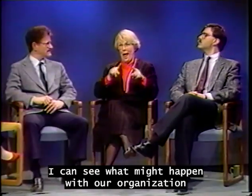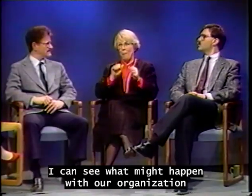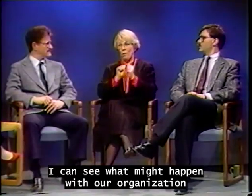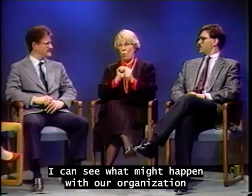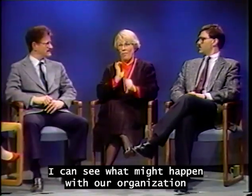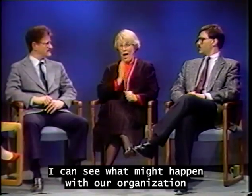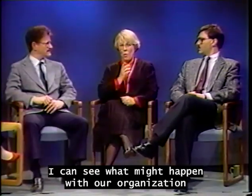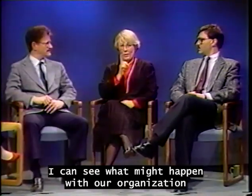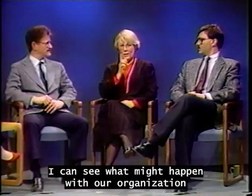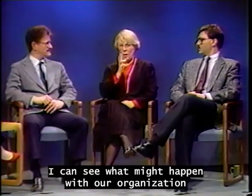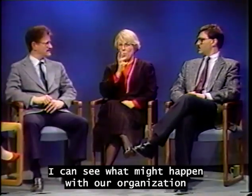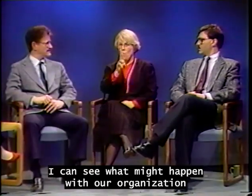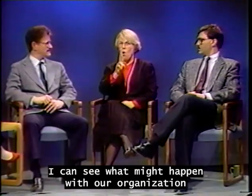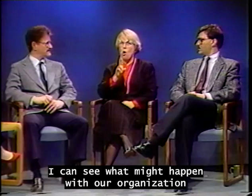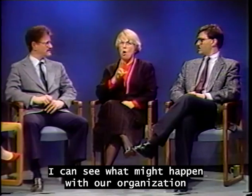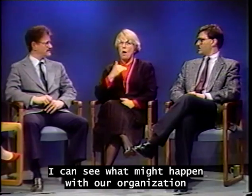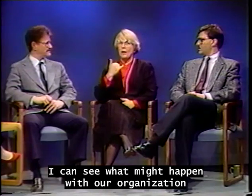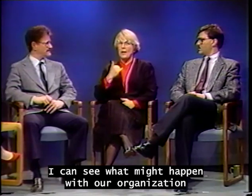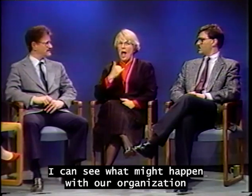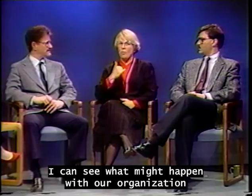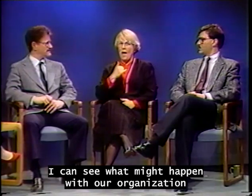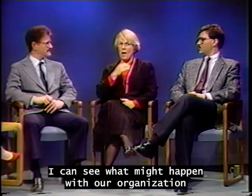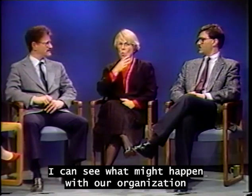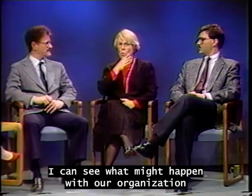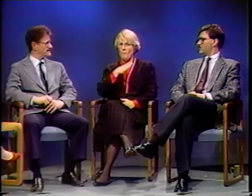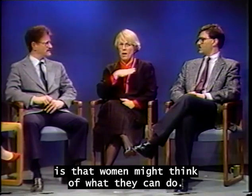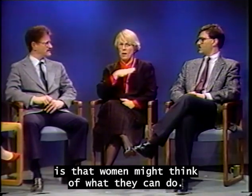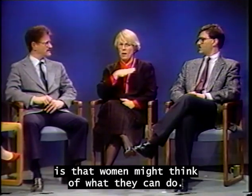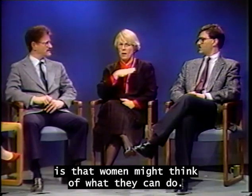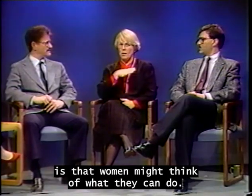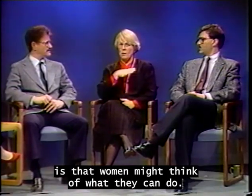I can see what might happen with our organization is that women